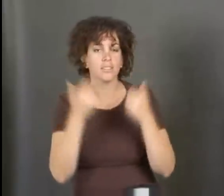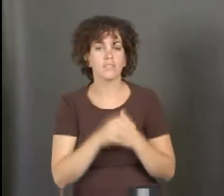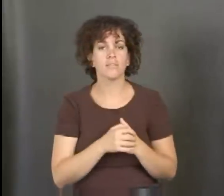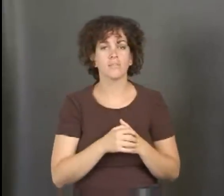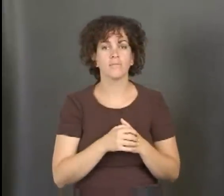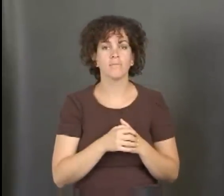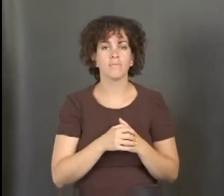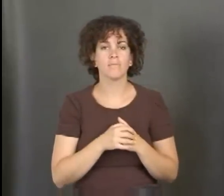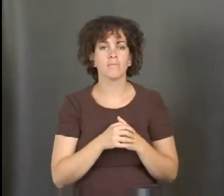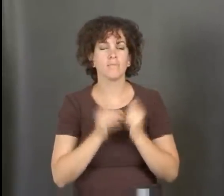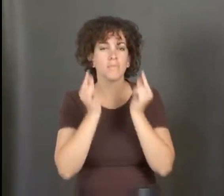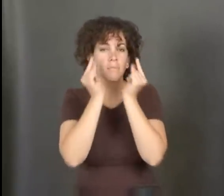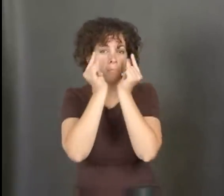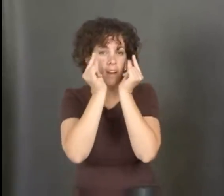sunglasses,